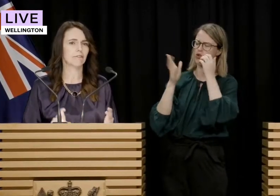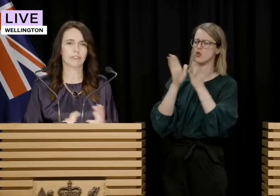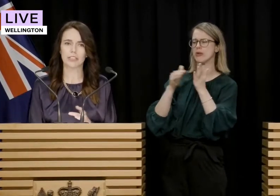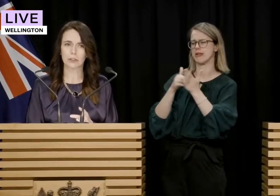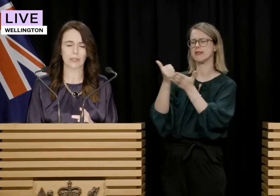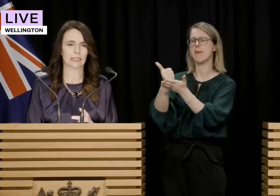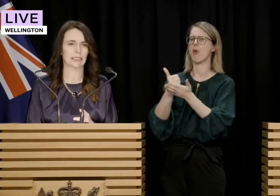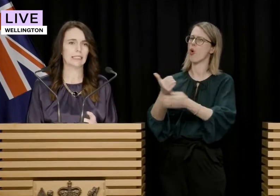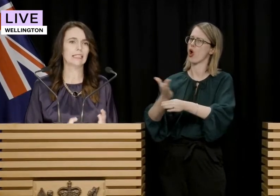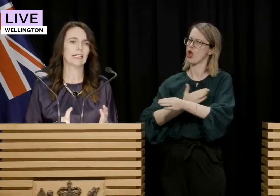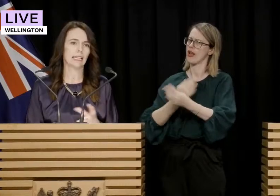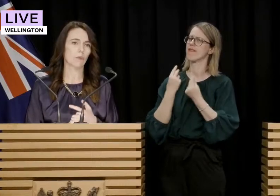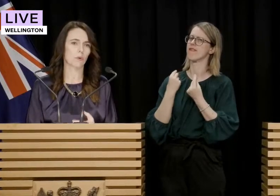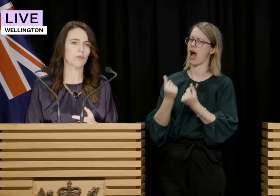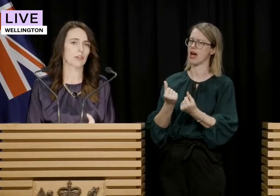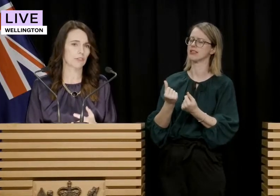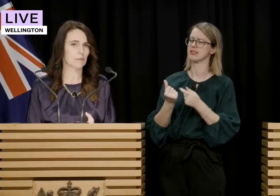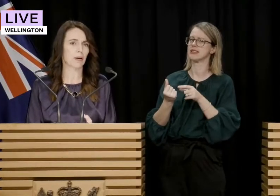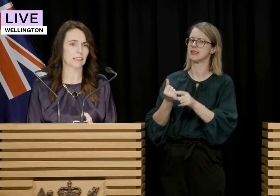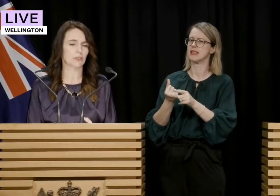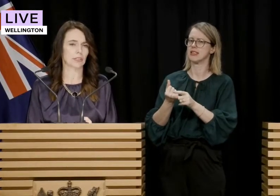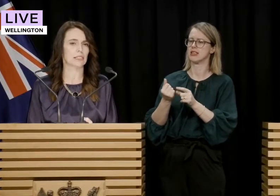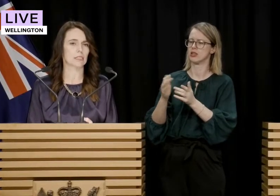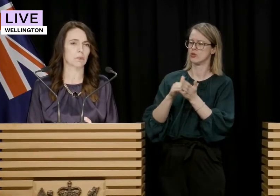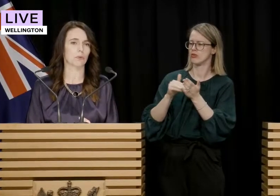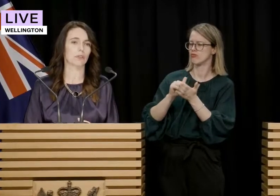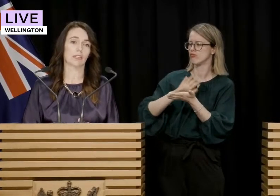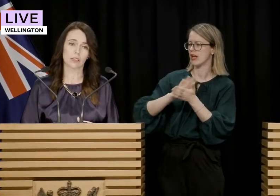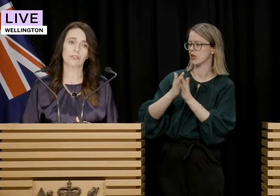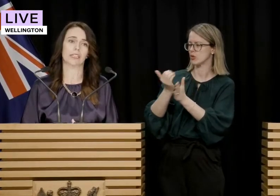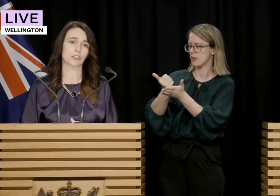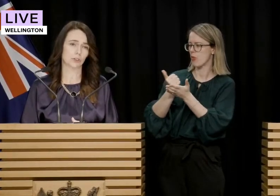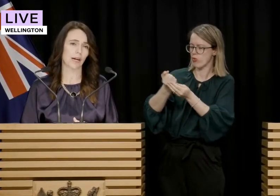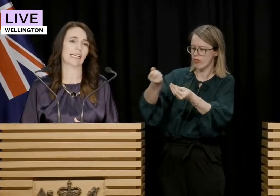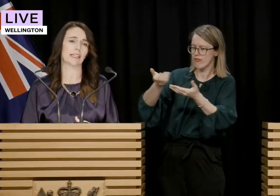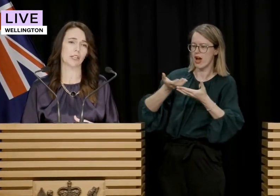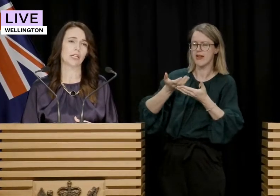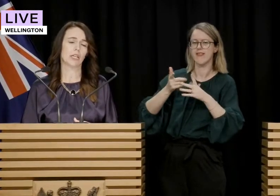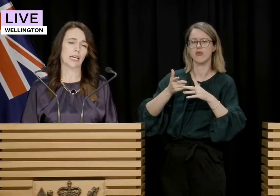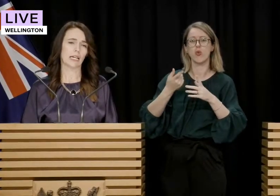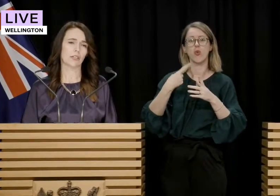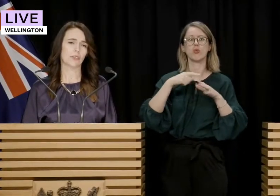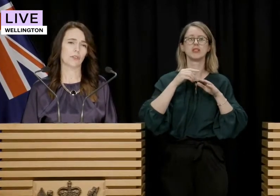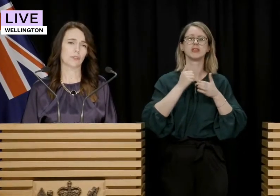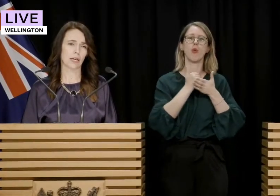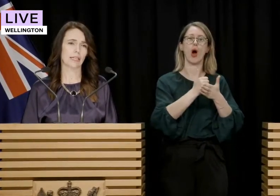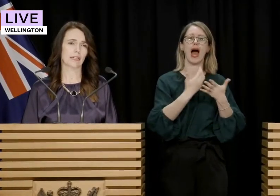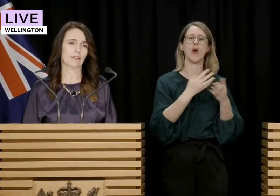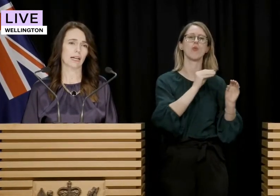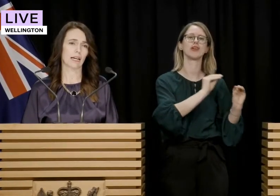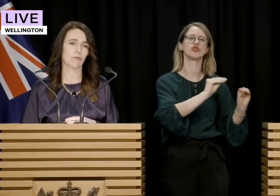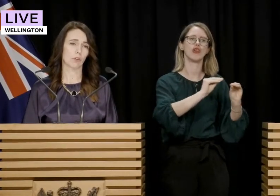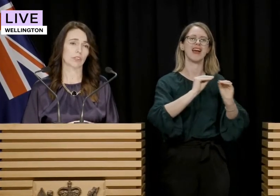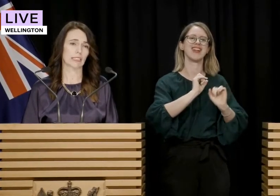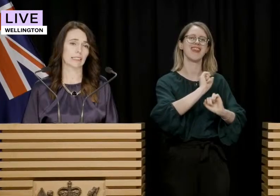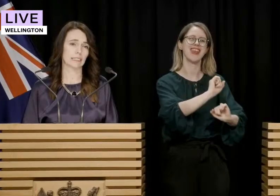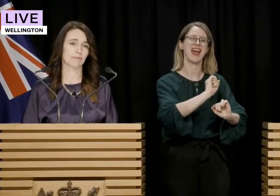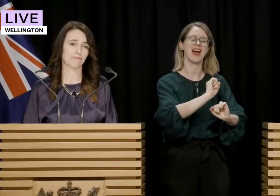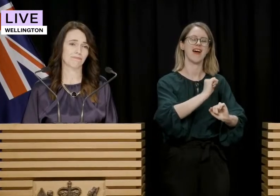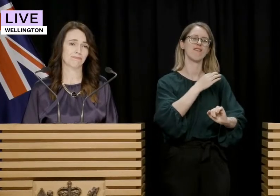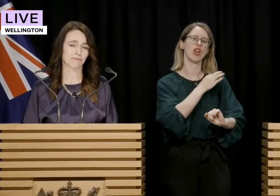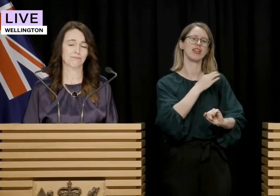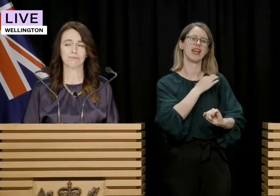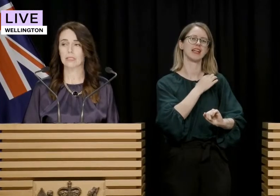early, very quickly, and that we were being very practical in our support, including training Ukrainian